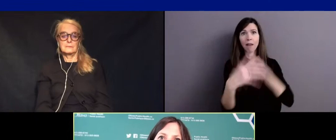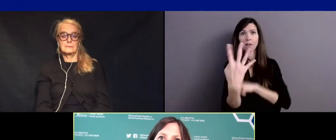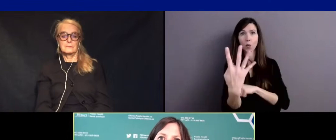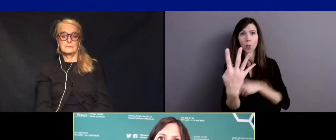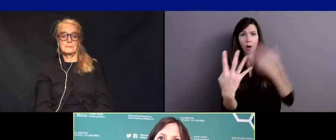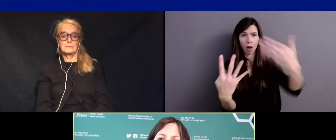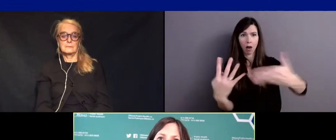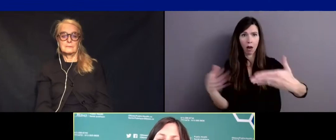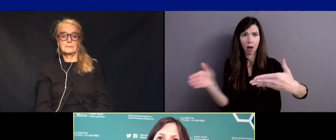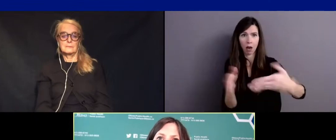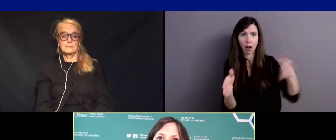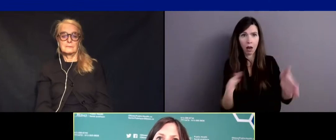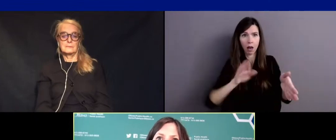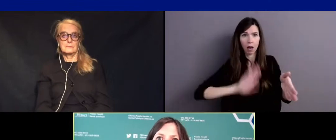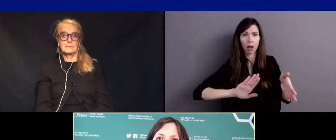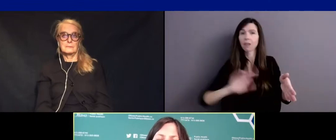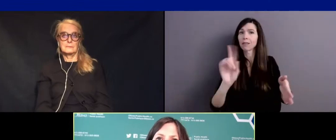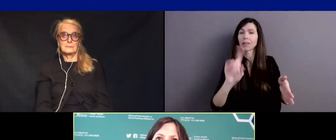All